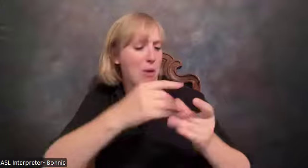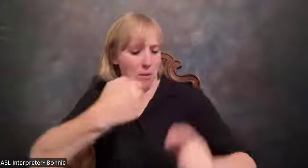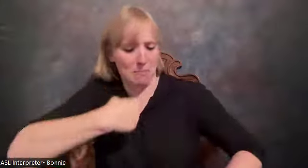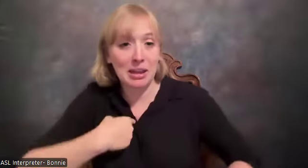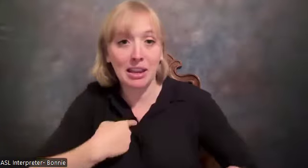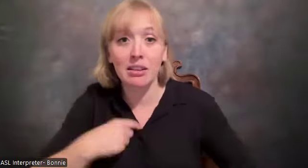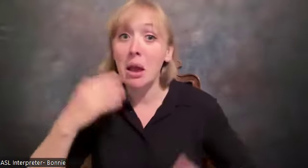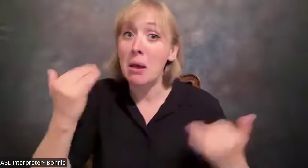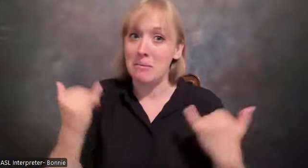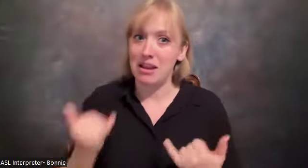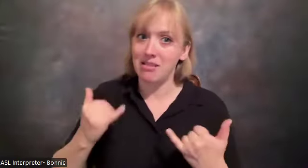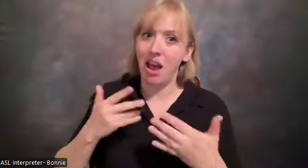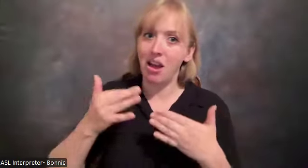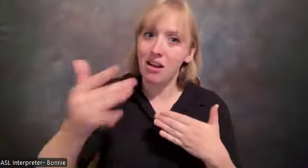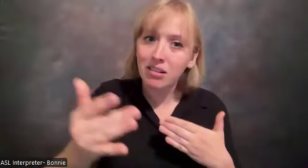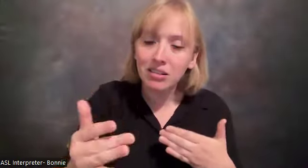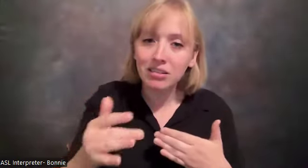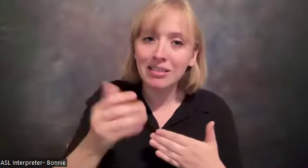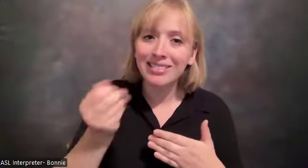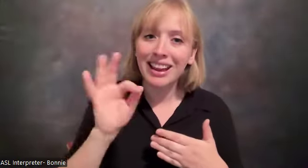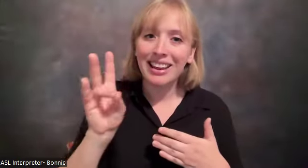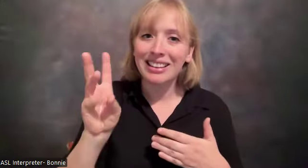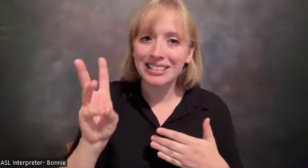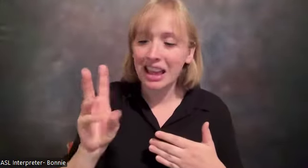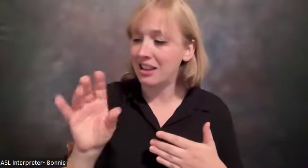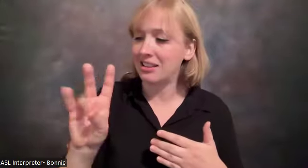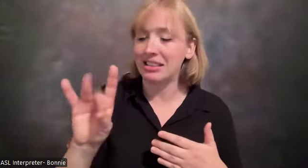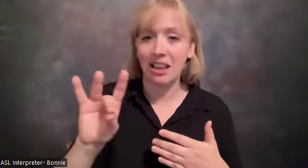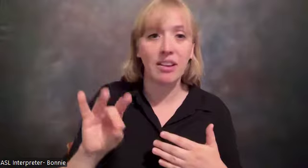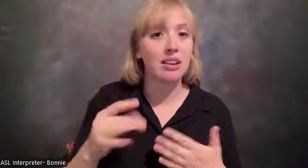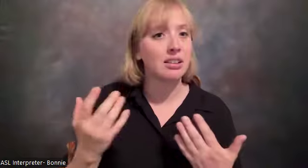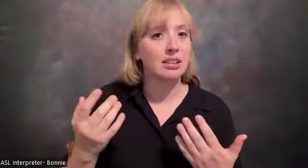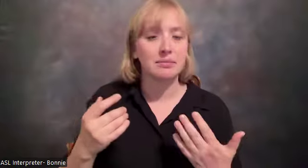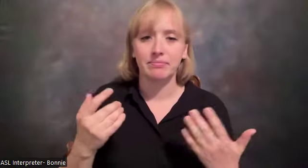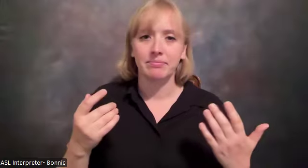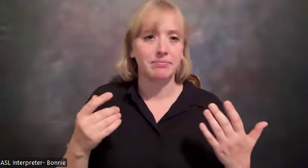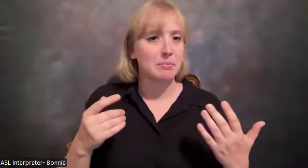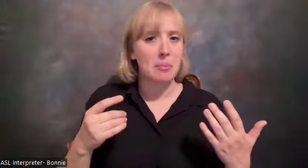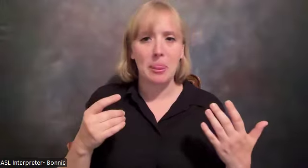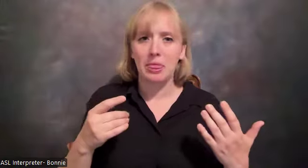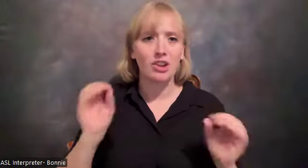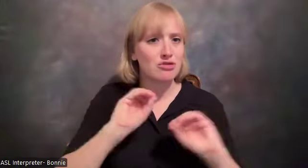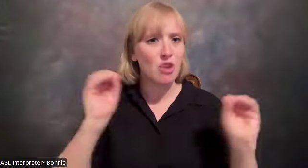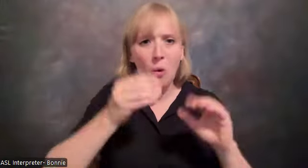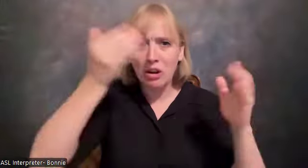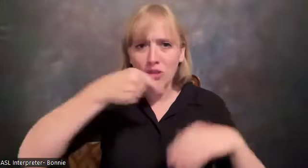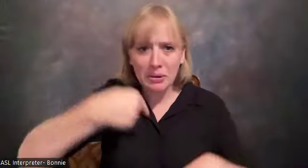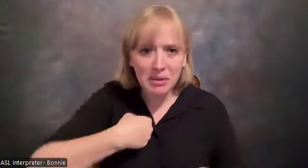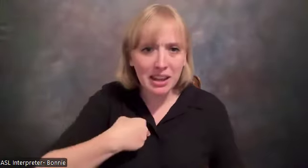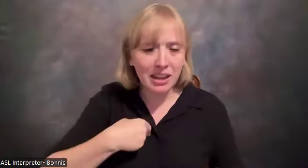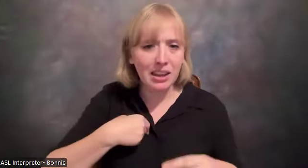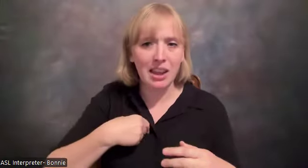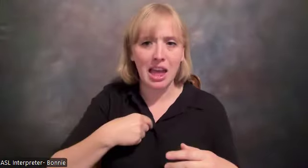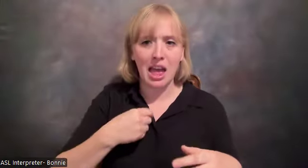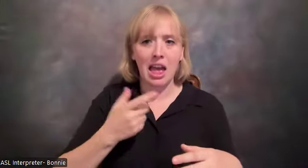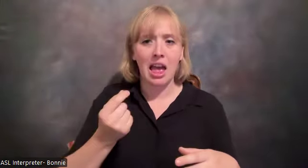this time, alcohol has been taken away from me. I was not put in front of these people that wanted to talk to me about me. I